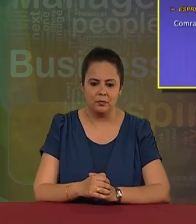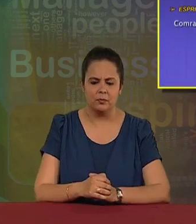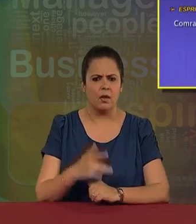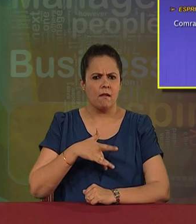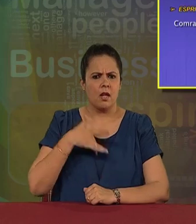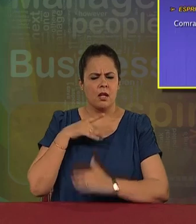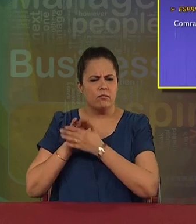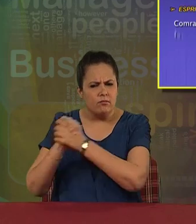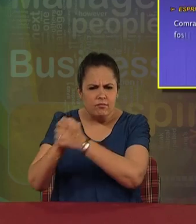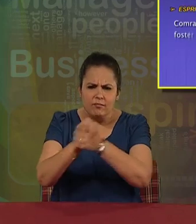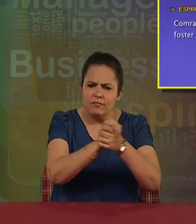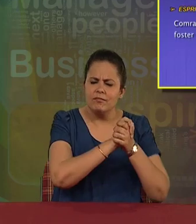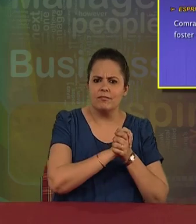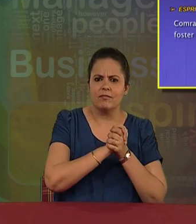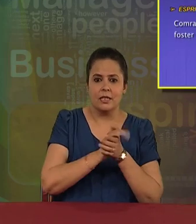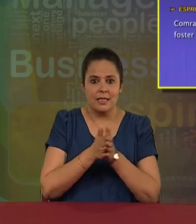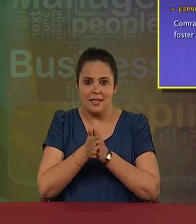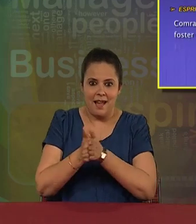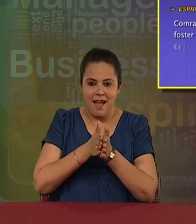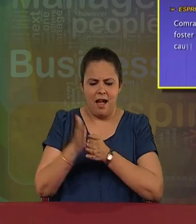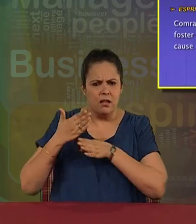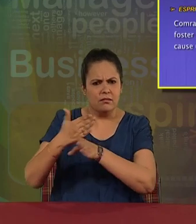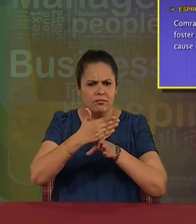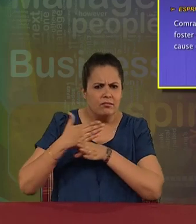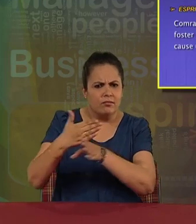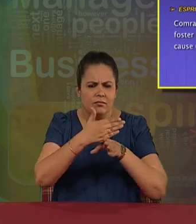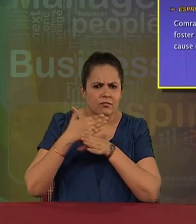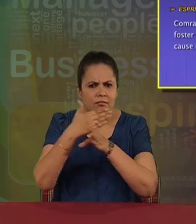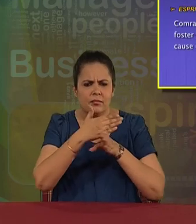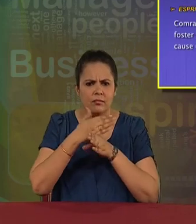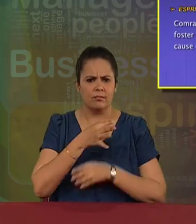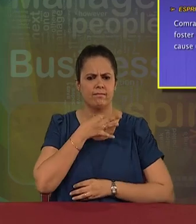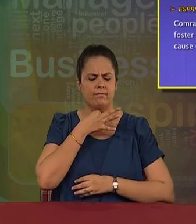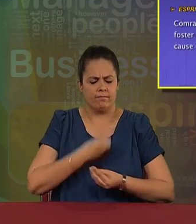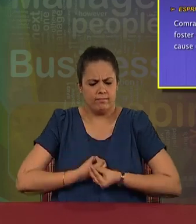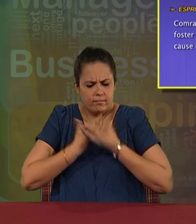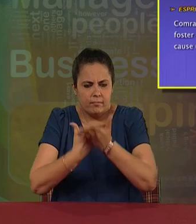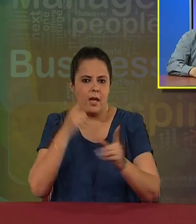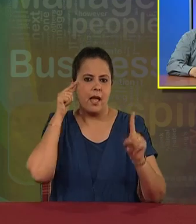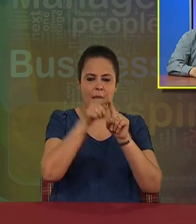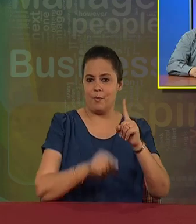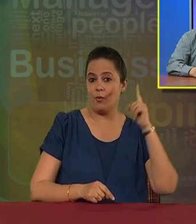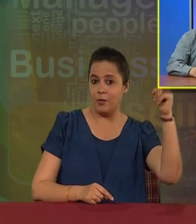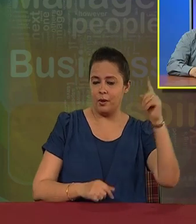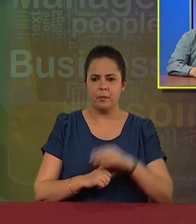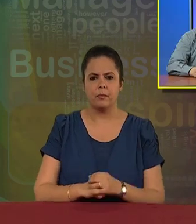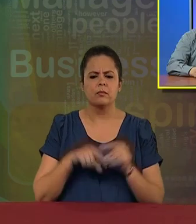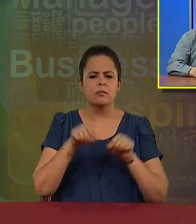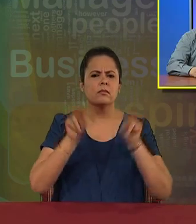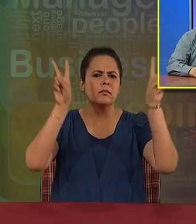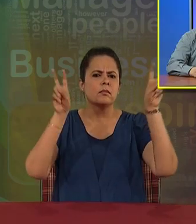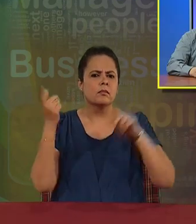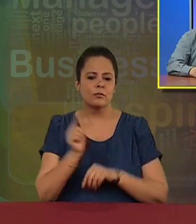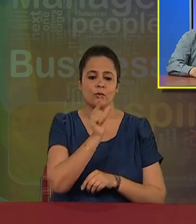Comradeship, shared enthusiasm, foster devotion to the common cause. Esprit de corps